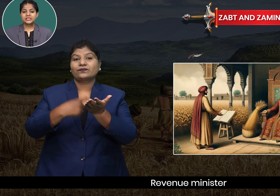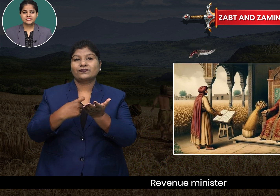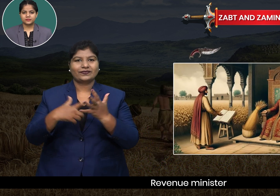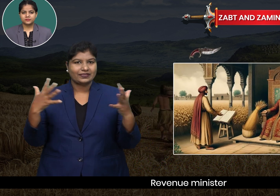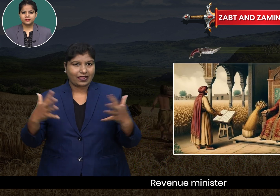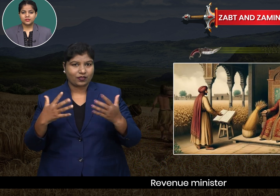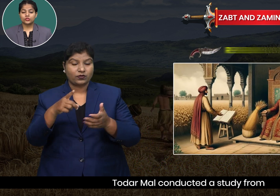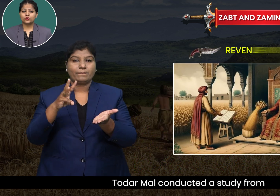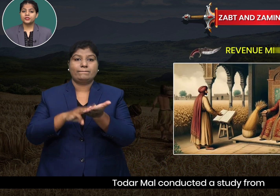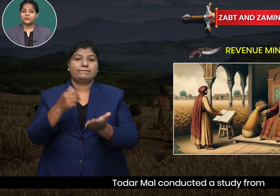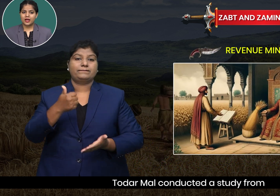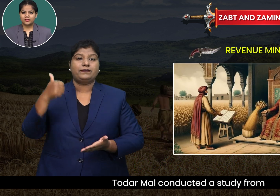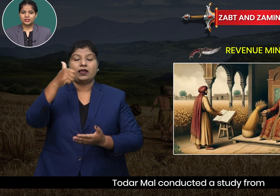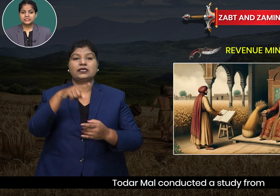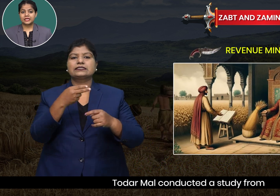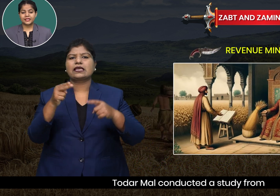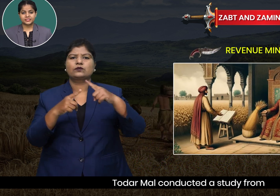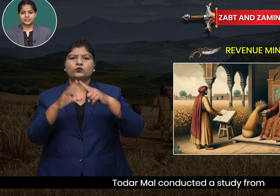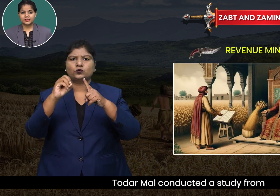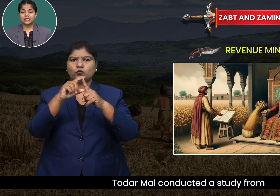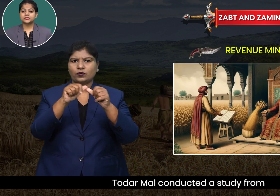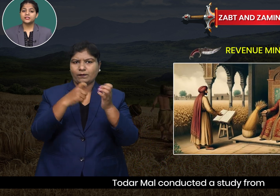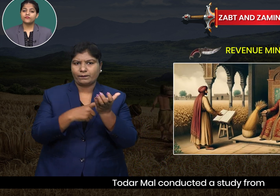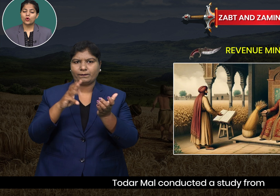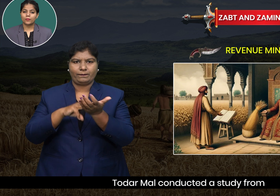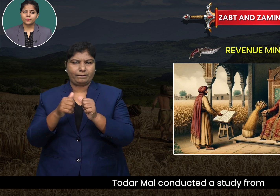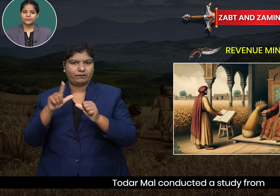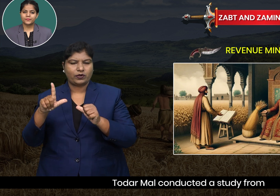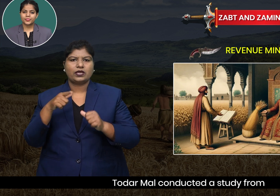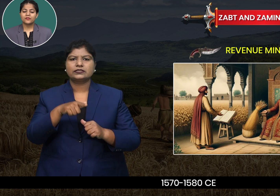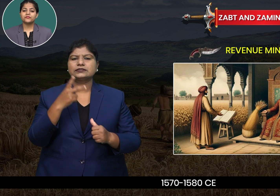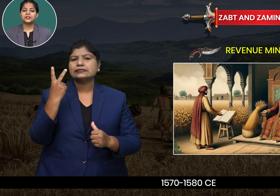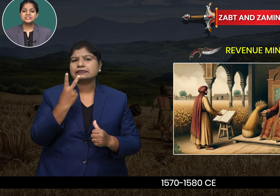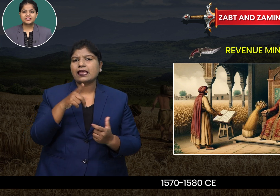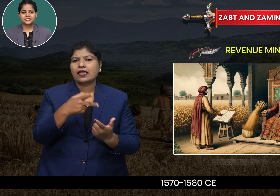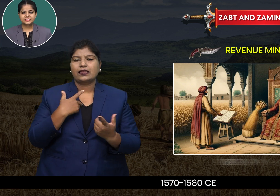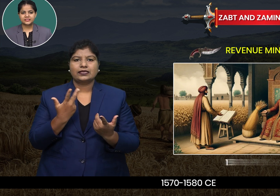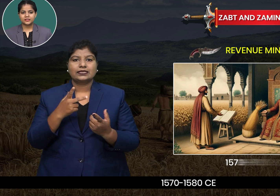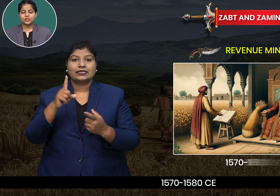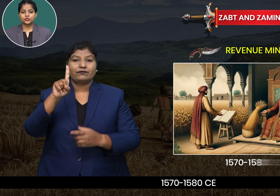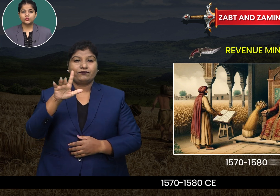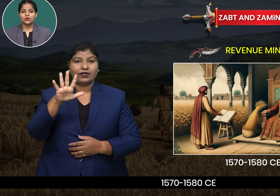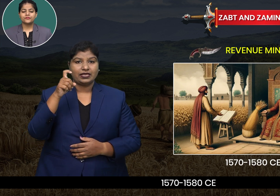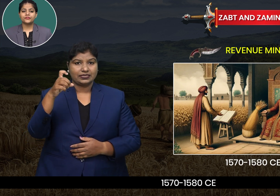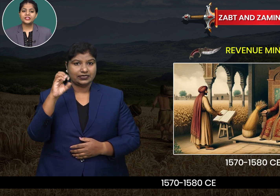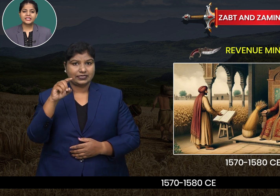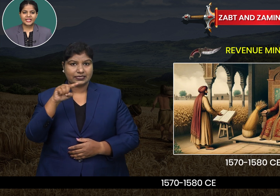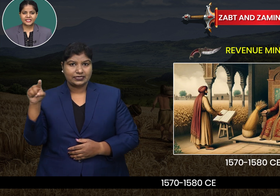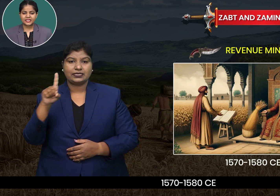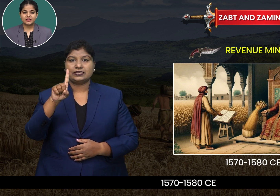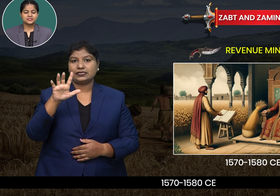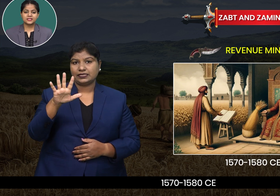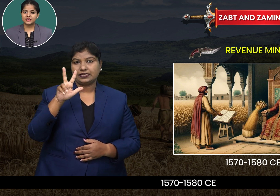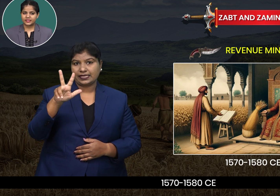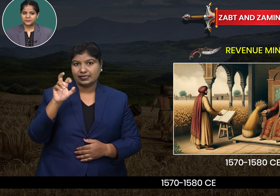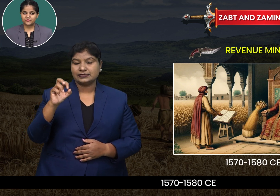Revenue Minister Todar Mal conducted a study from 1570 to